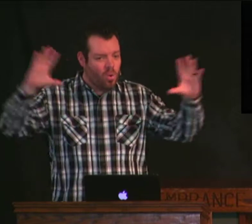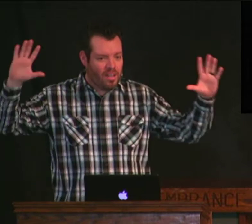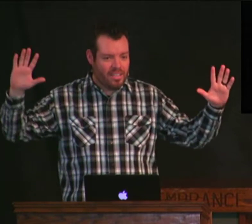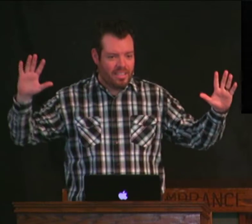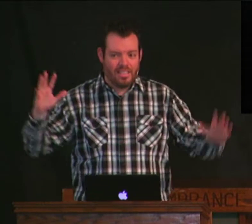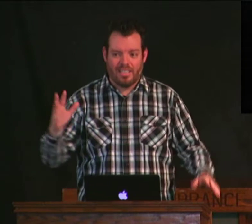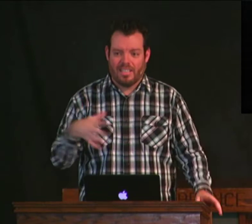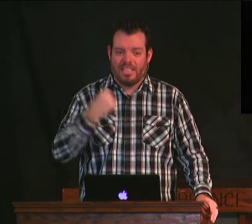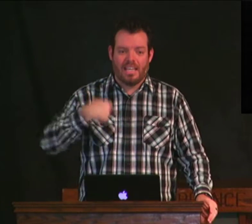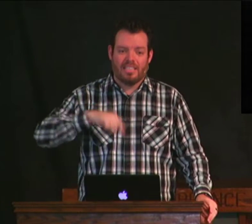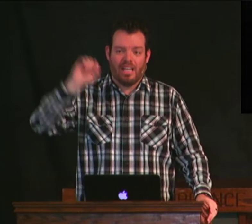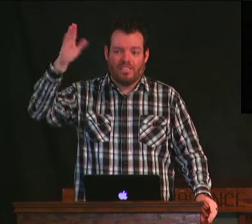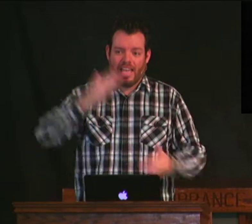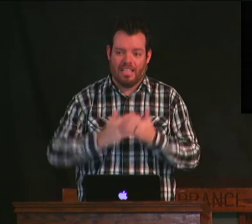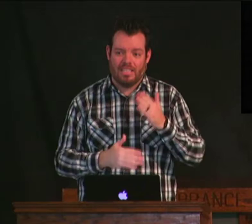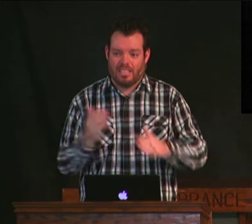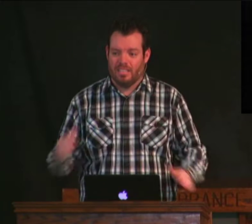one can take us out of his hands.